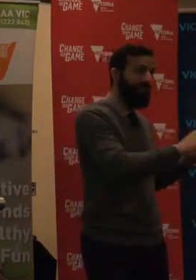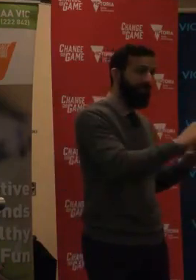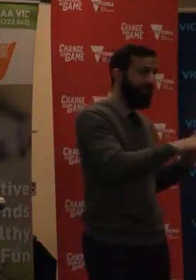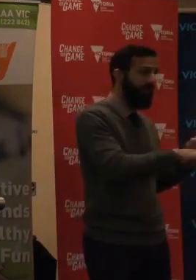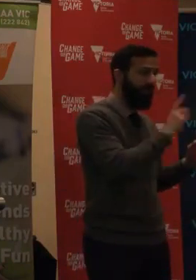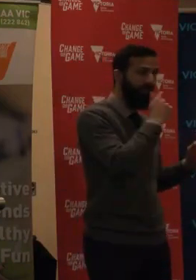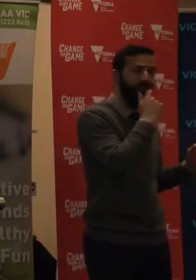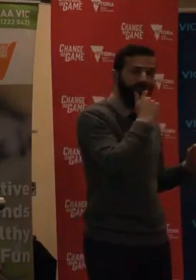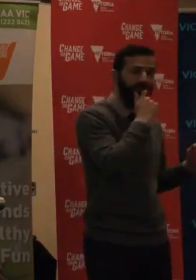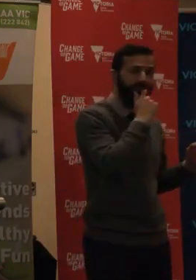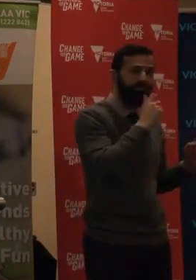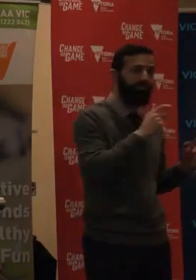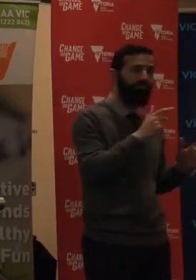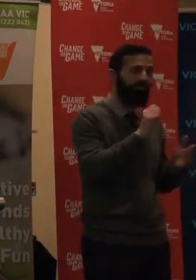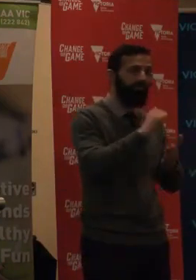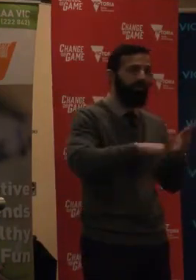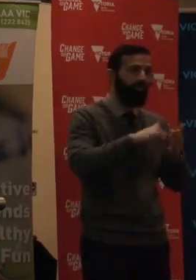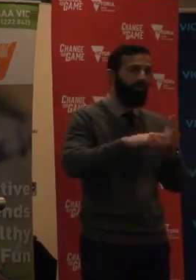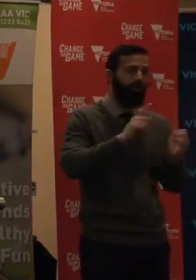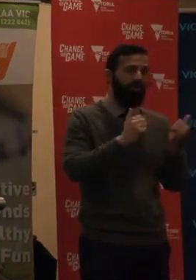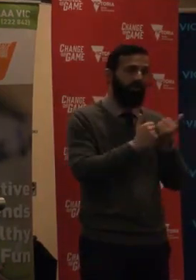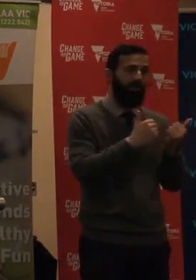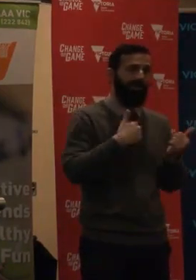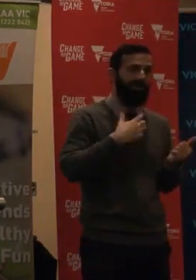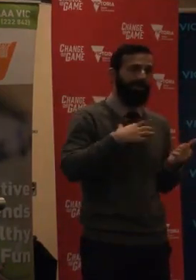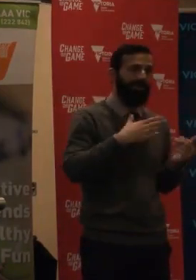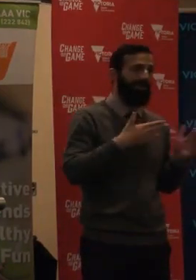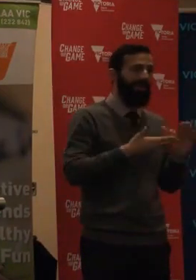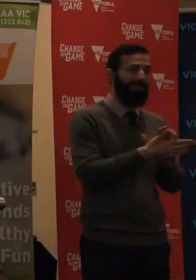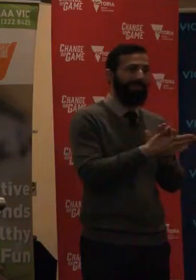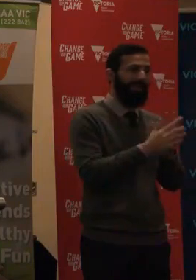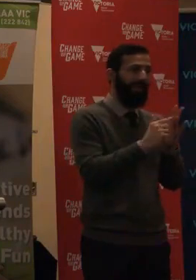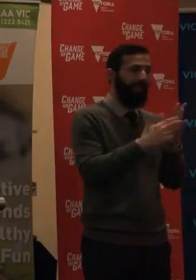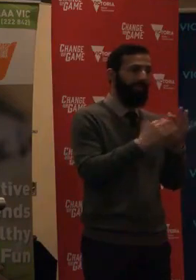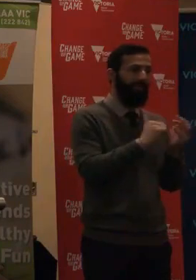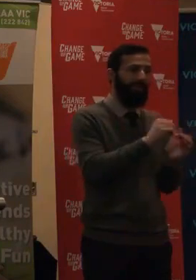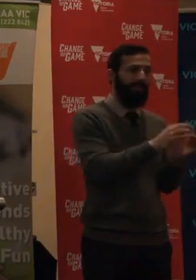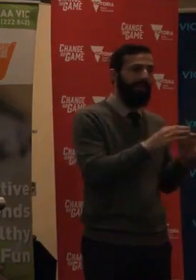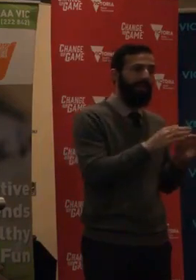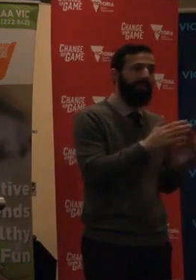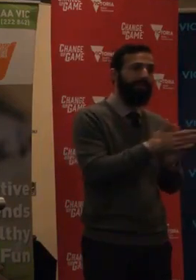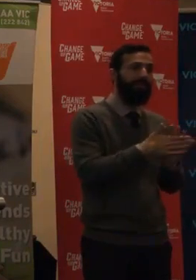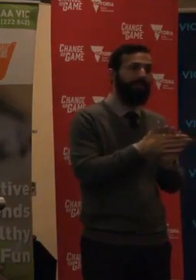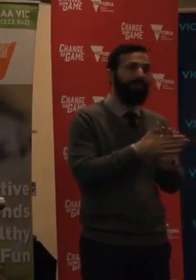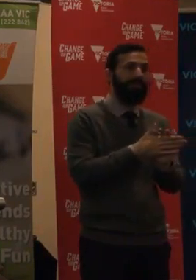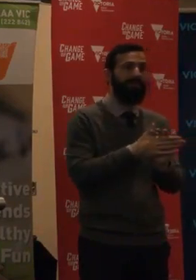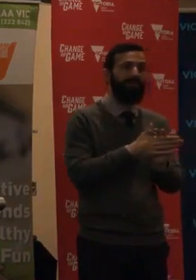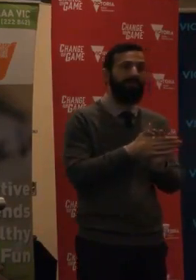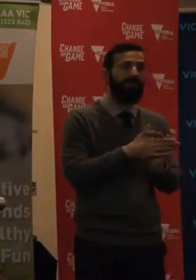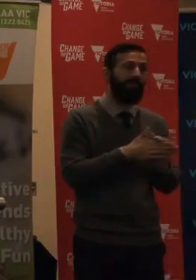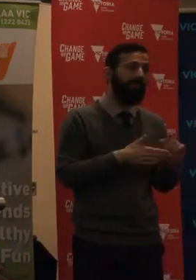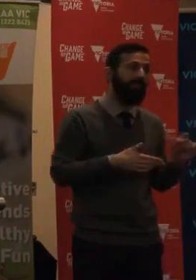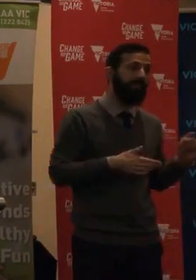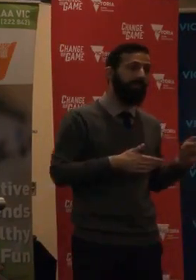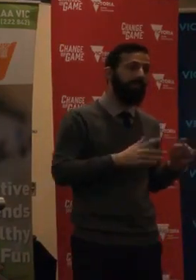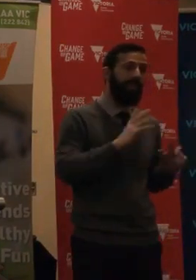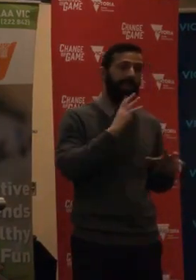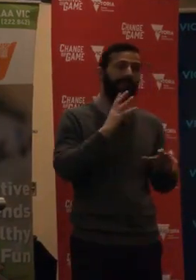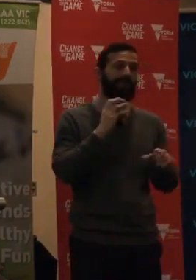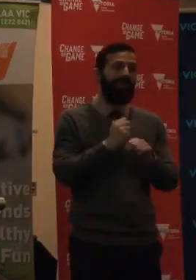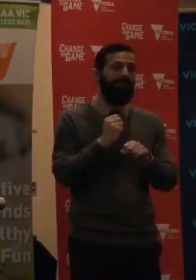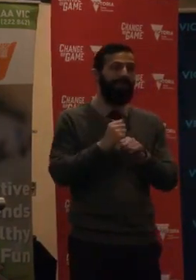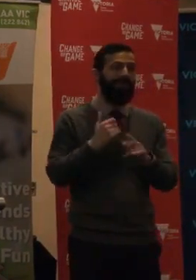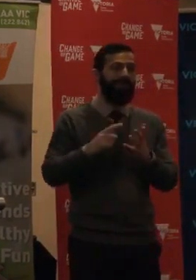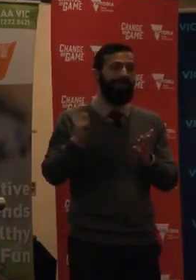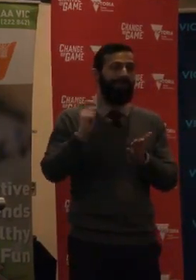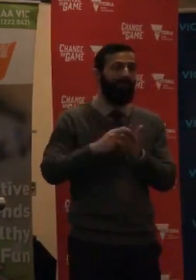their supports to deliver outcomes under their plan. It cuts out their relationship, and no longer is government the funder